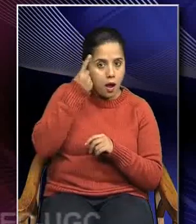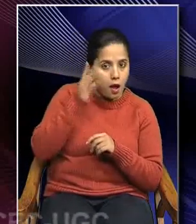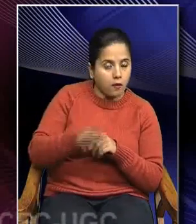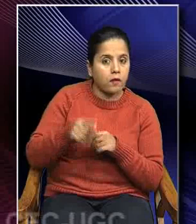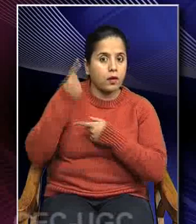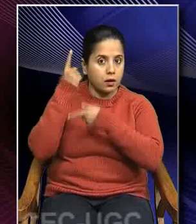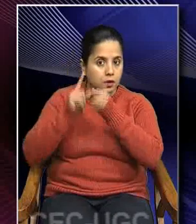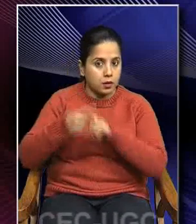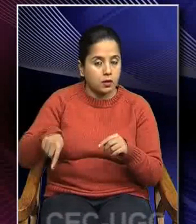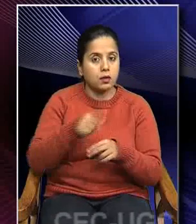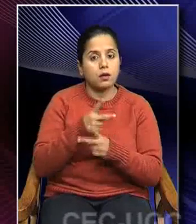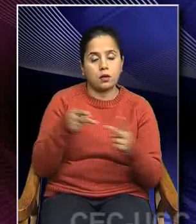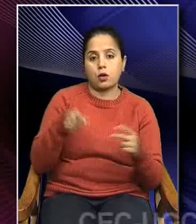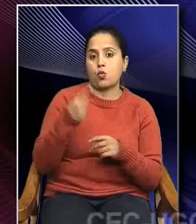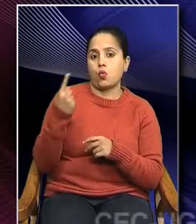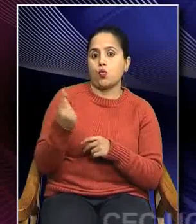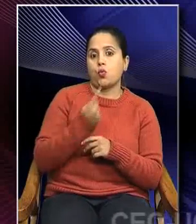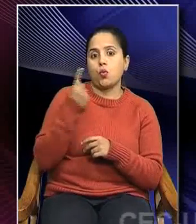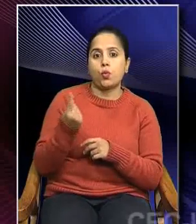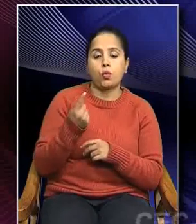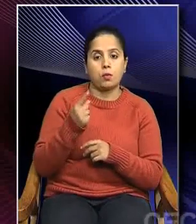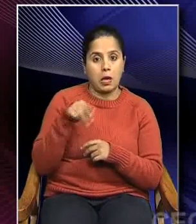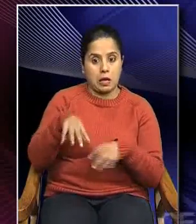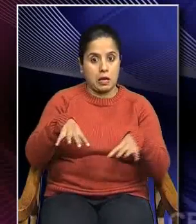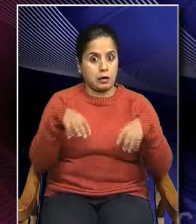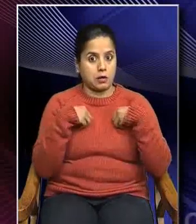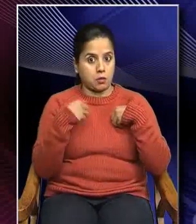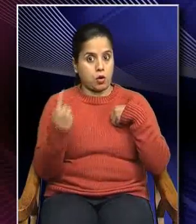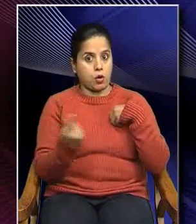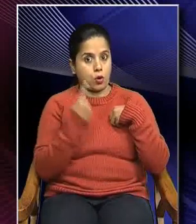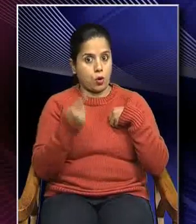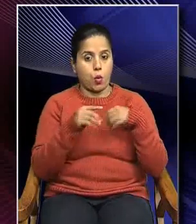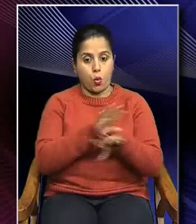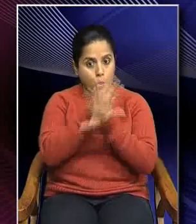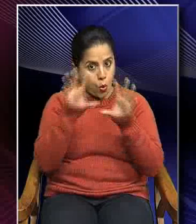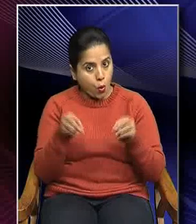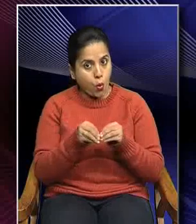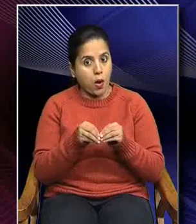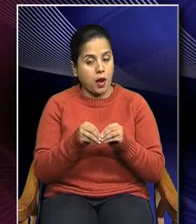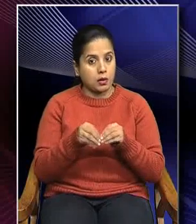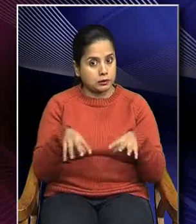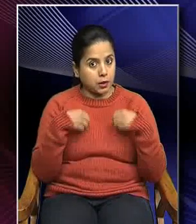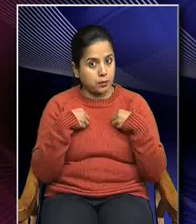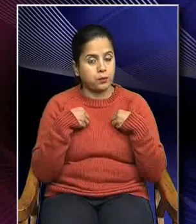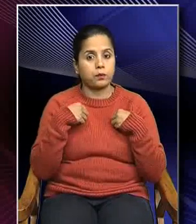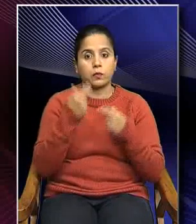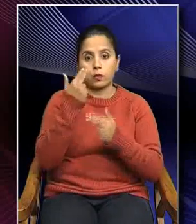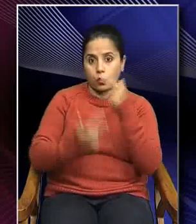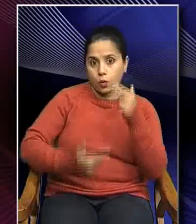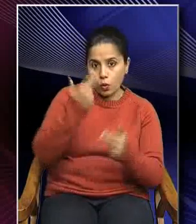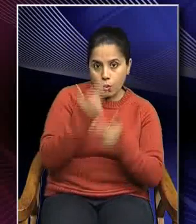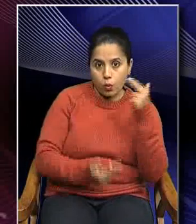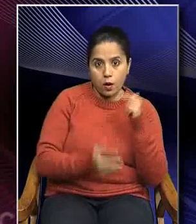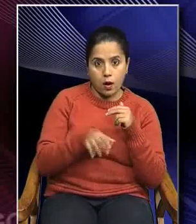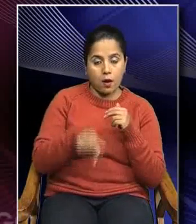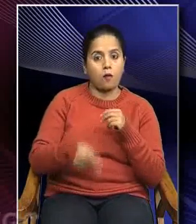history should not only accept everything that is narrativized